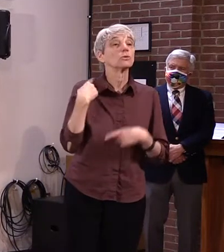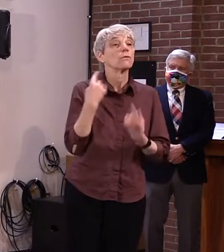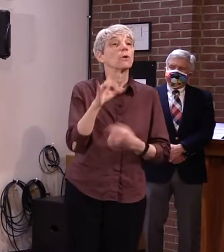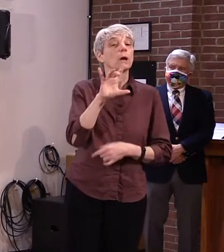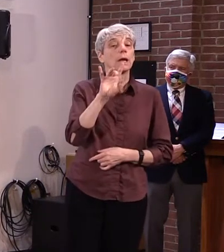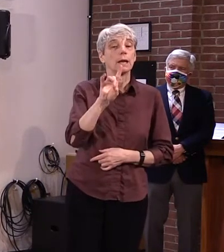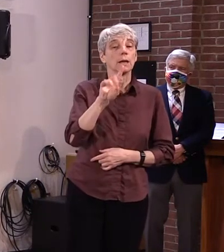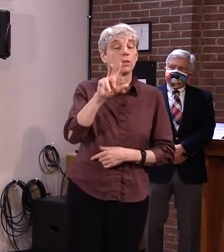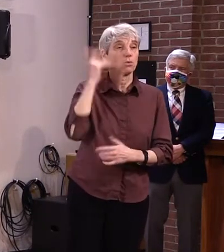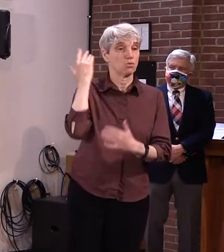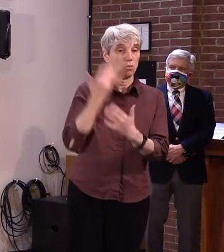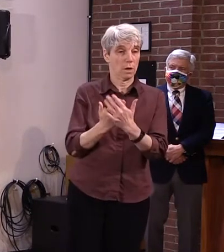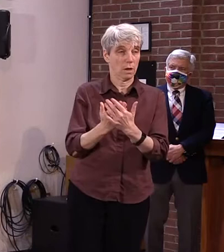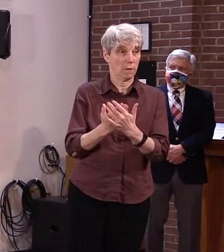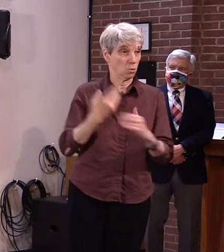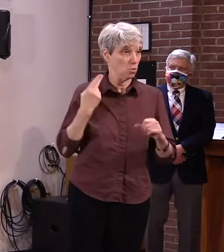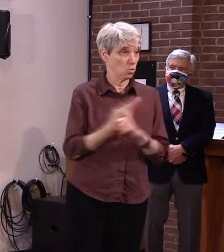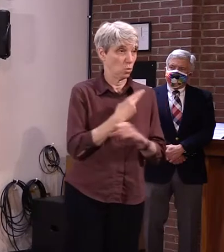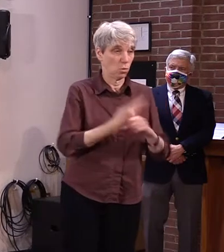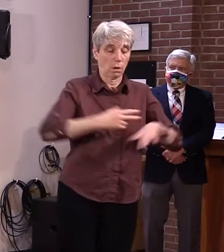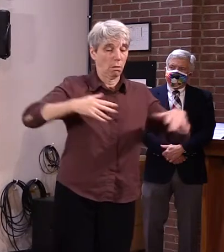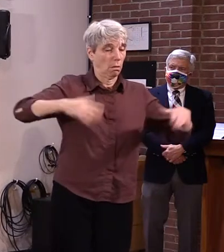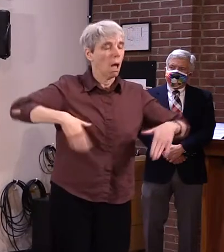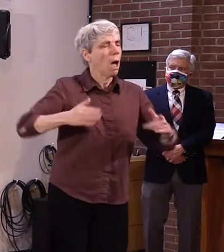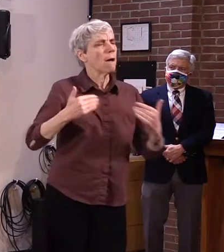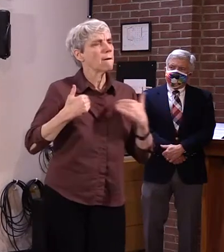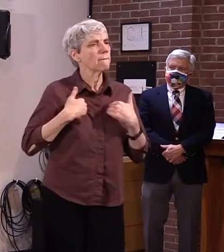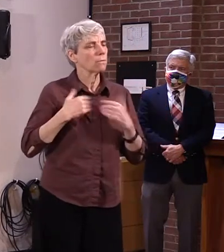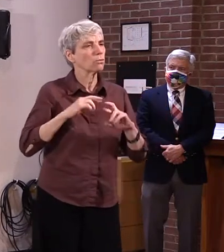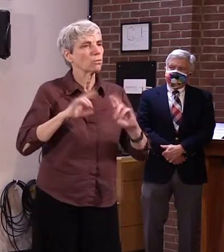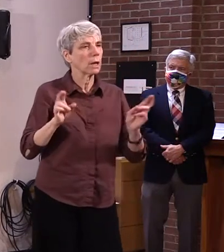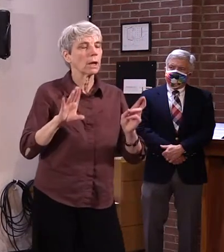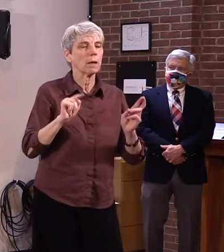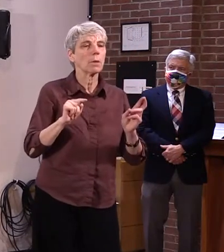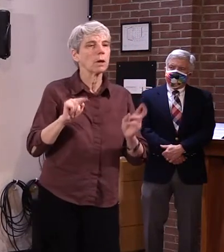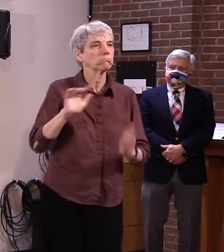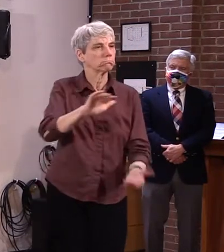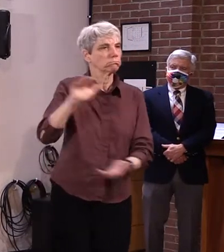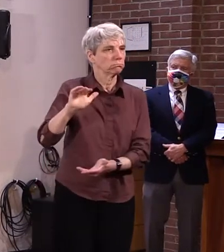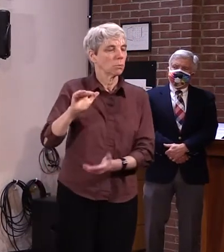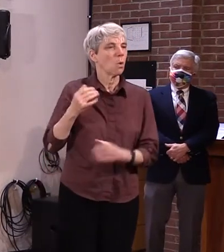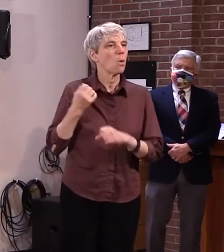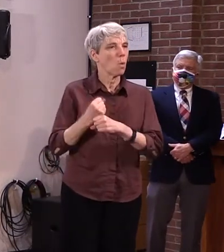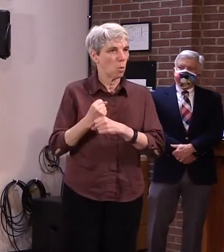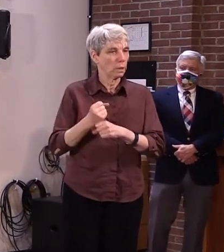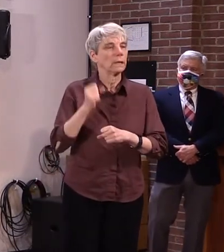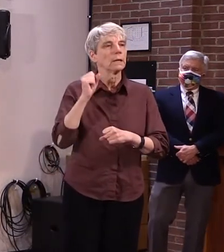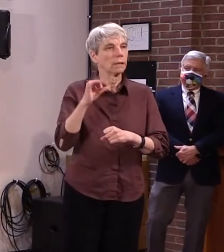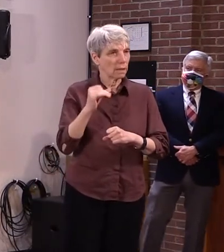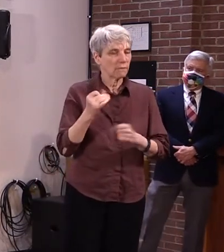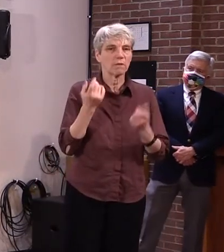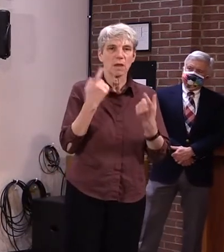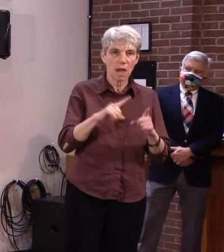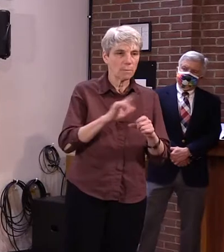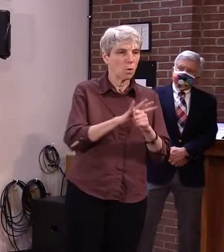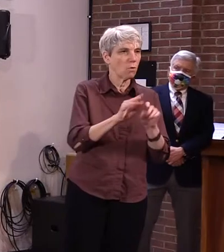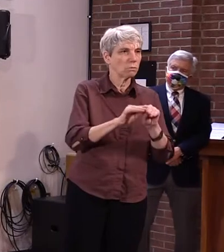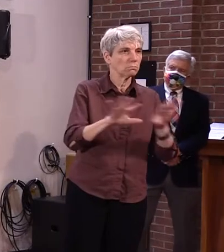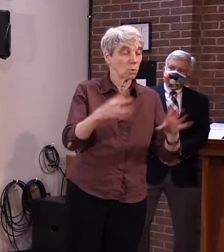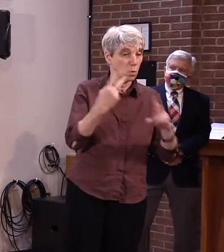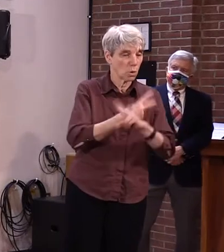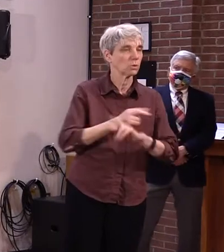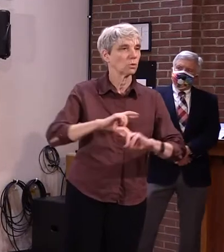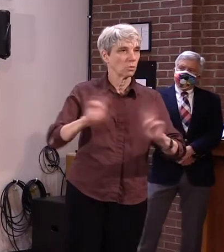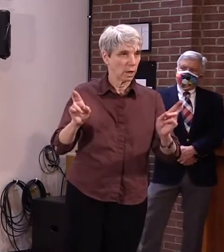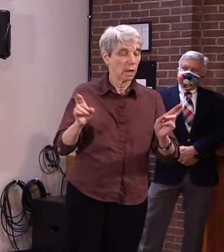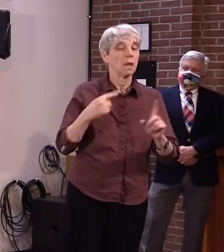arrived. None are in service for COVID patients, but are currently in reserve for any surge that may occur. And 45